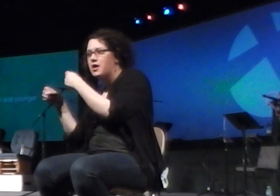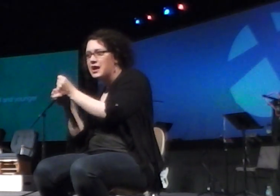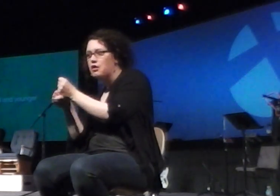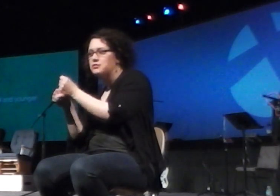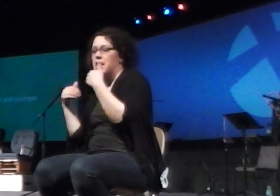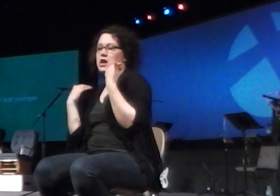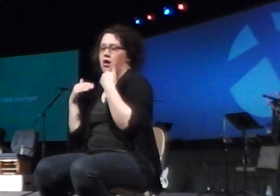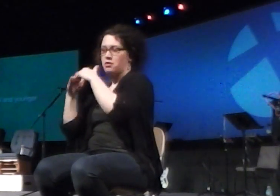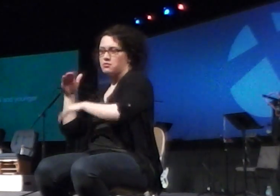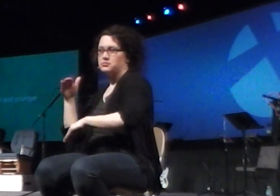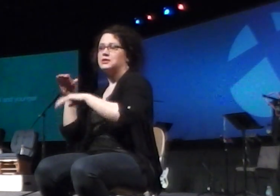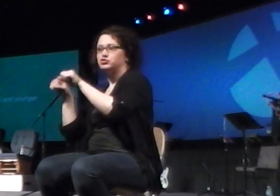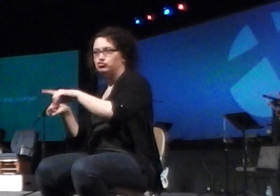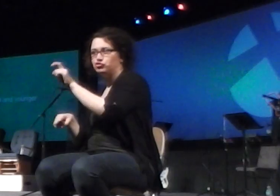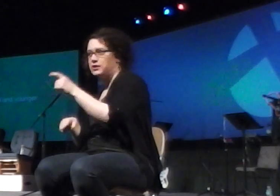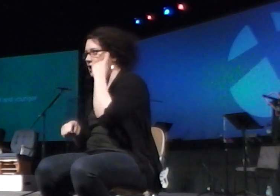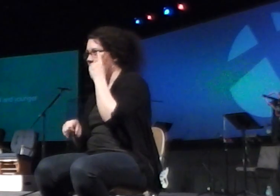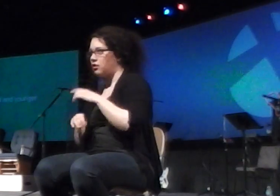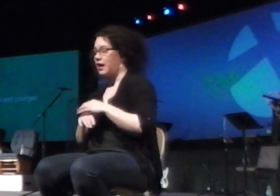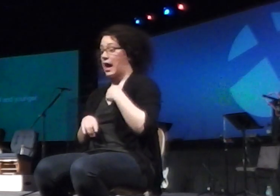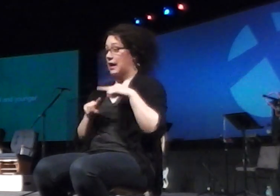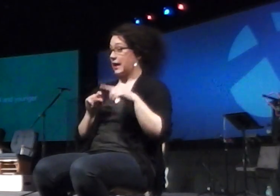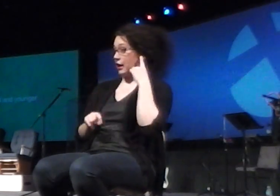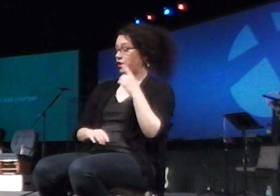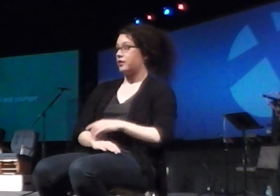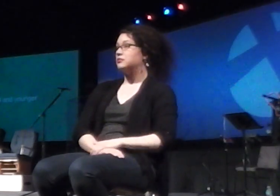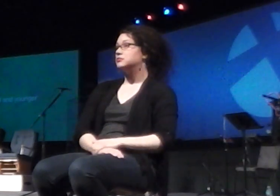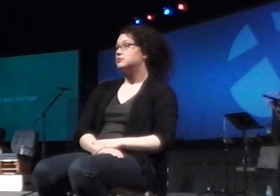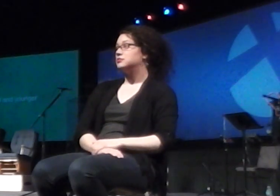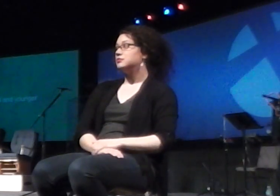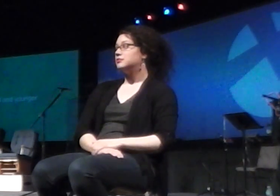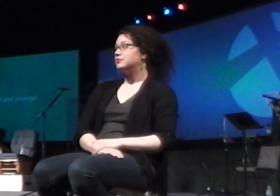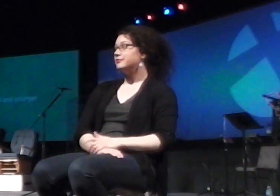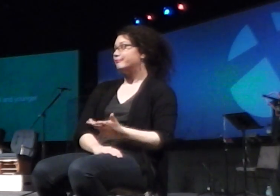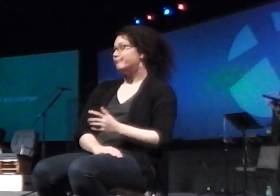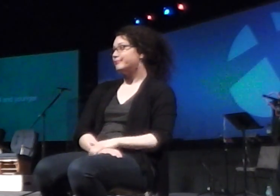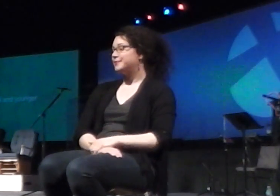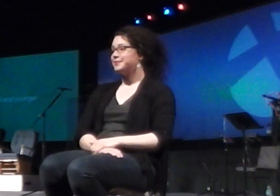hear it. So if you can't hear it, sit down. Go ahead.